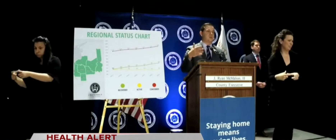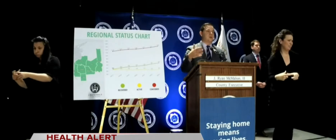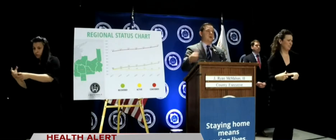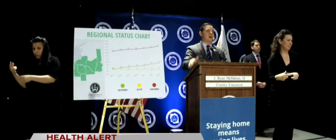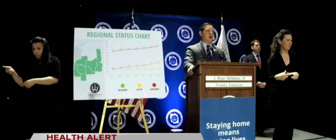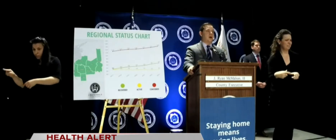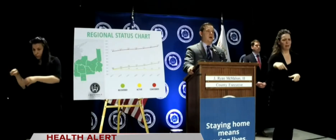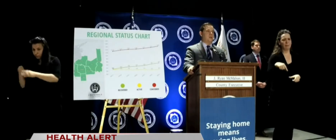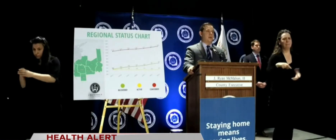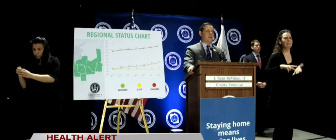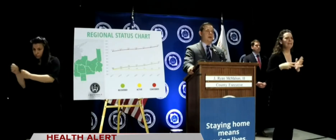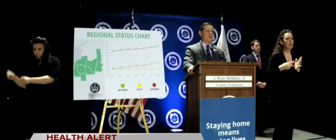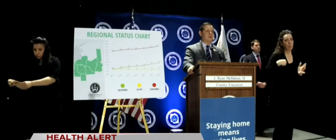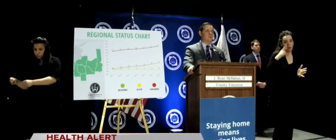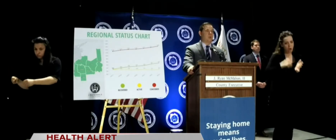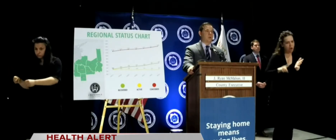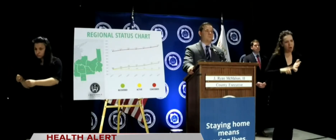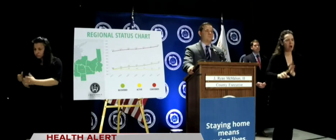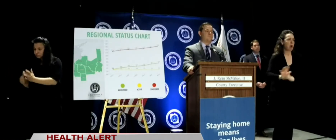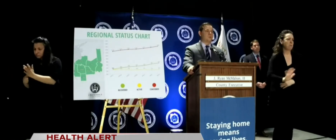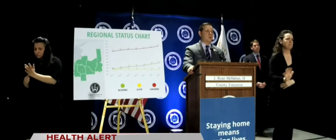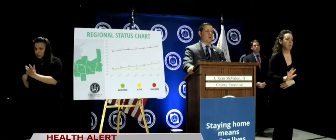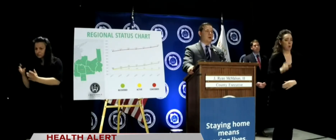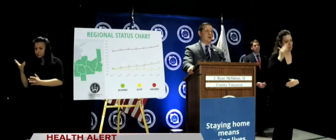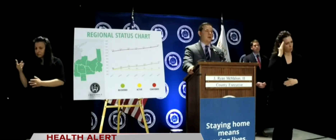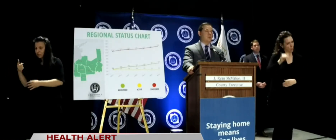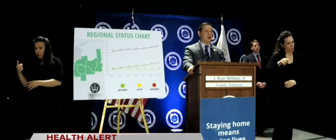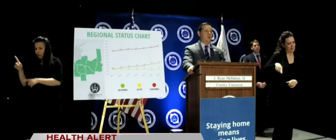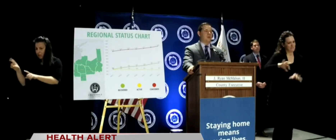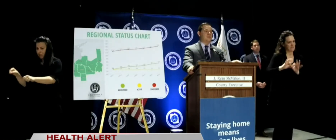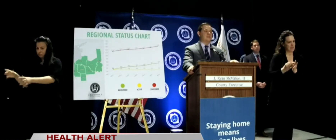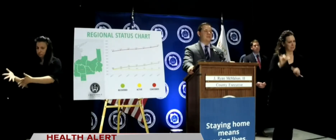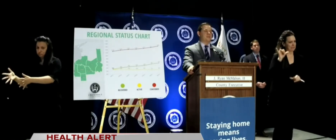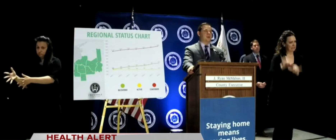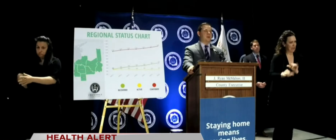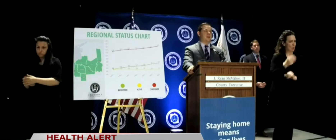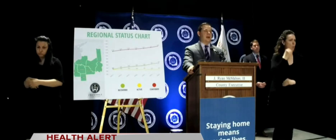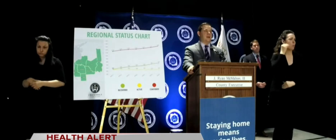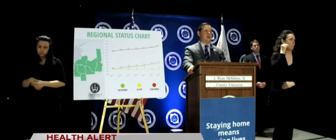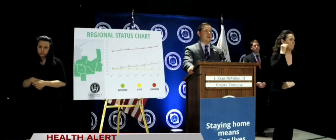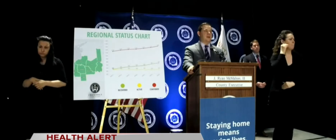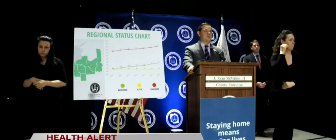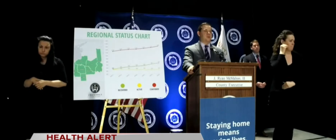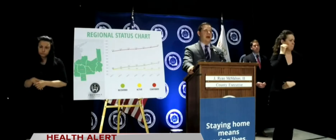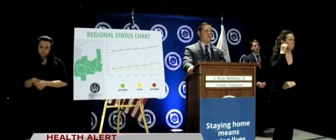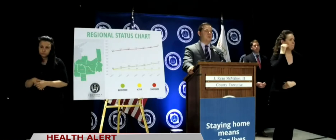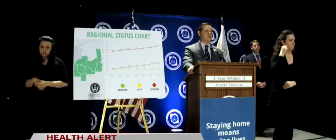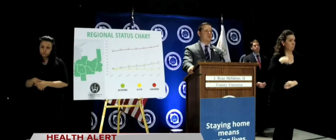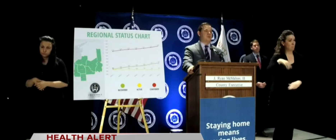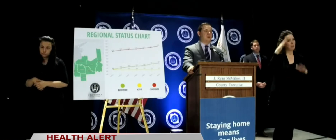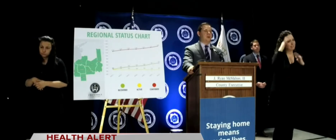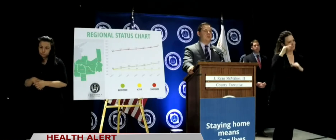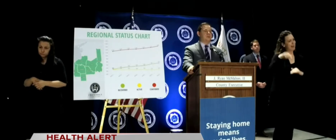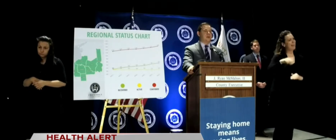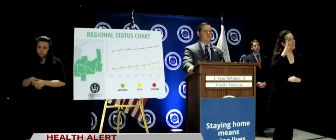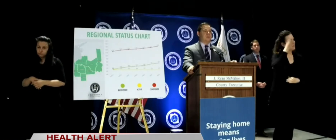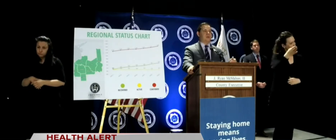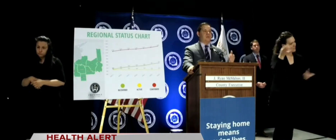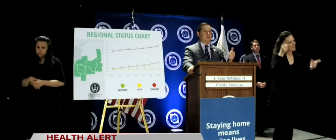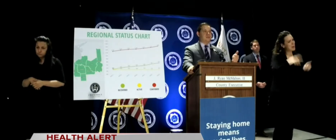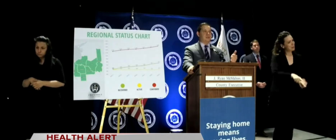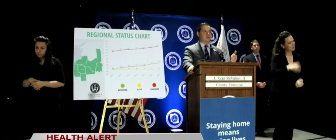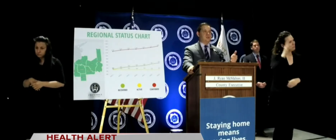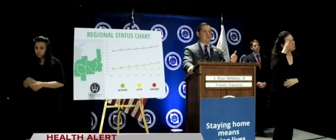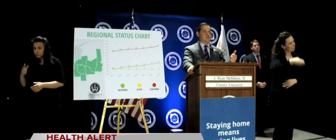investigations. That is important. And we always anticipated that this would happen. So from a standpoint